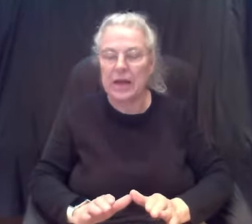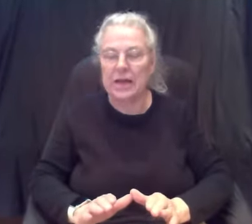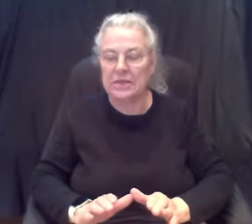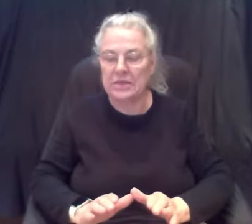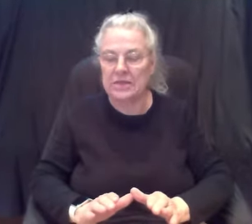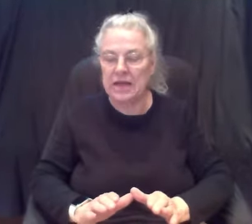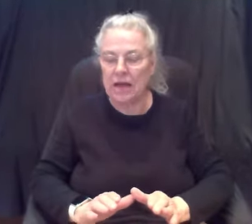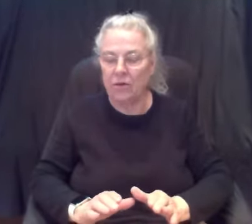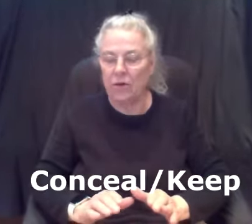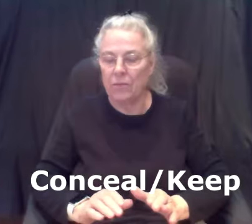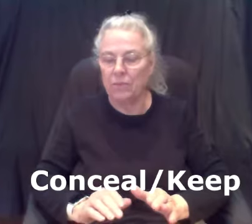Concealed.